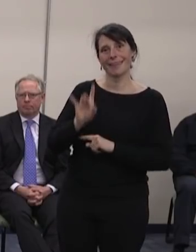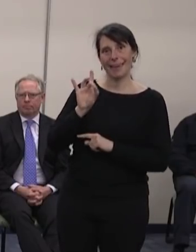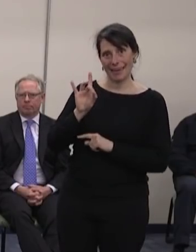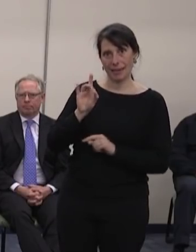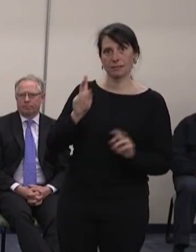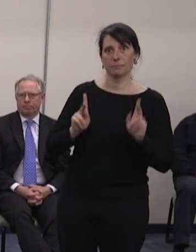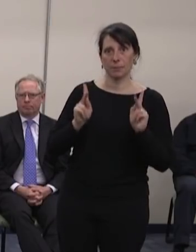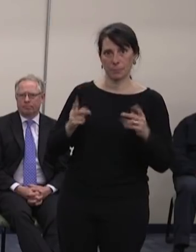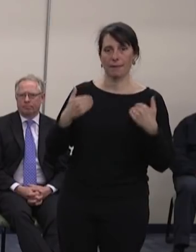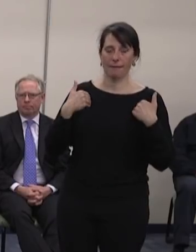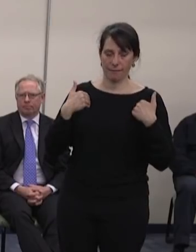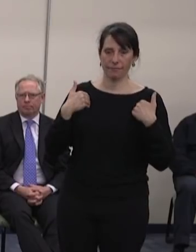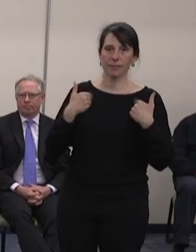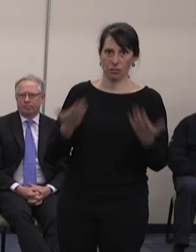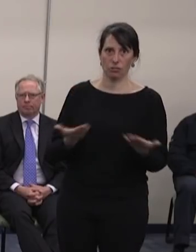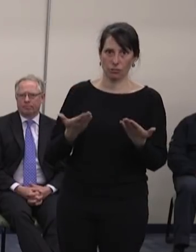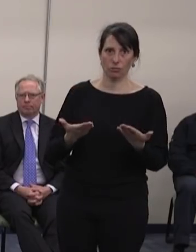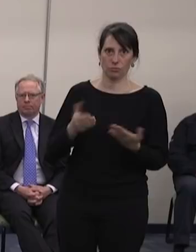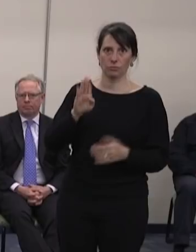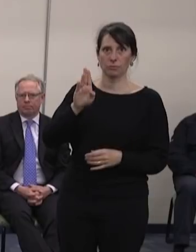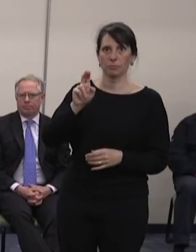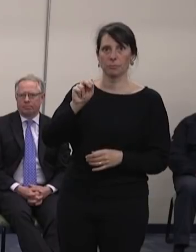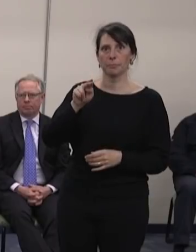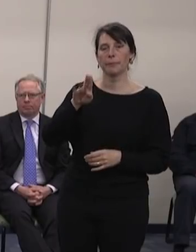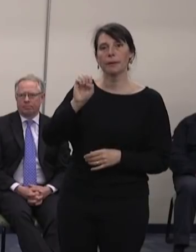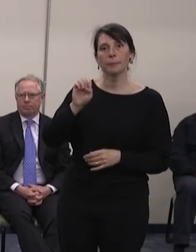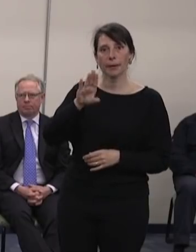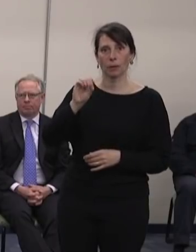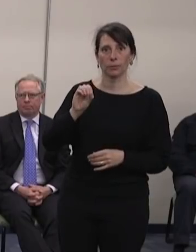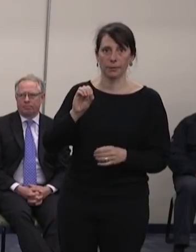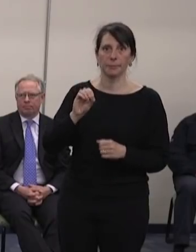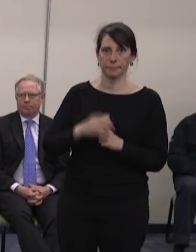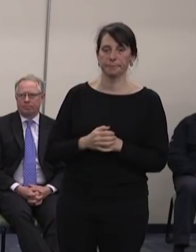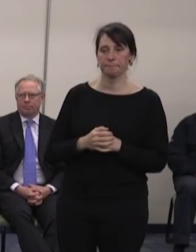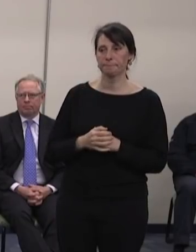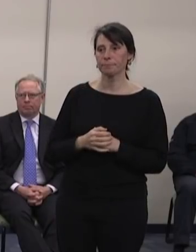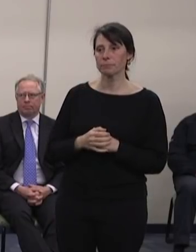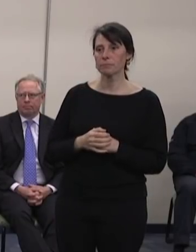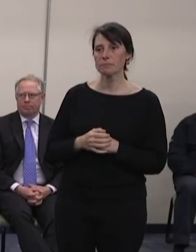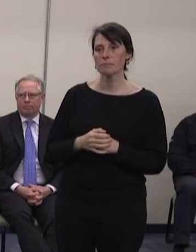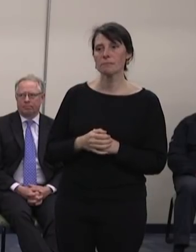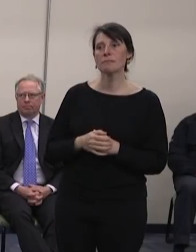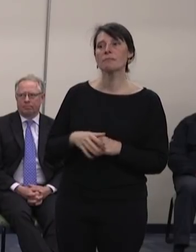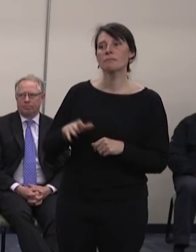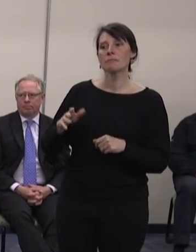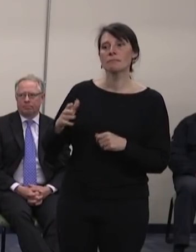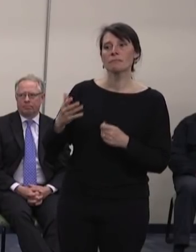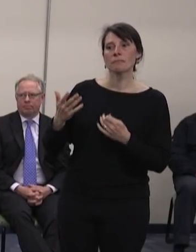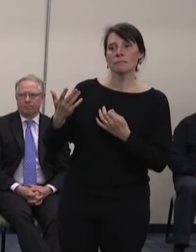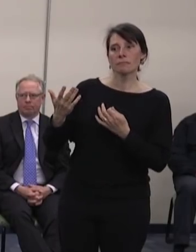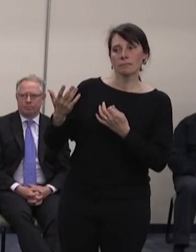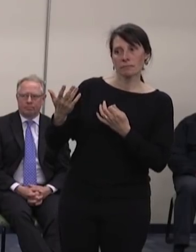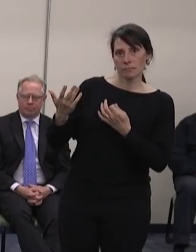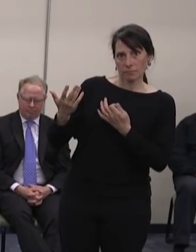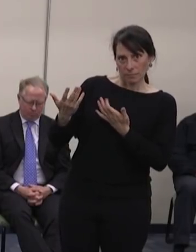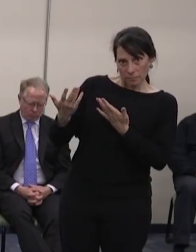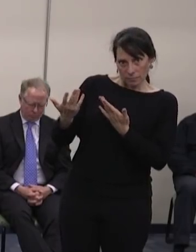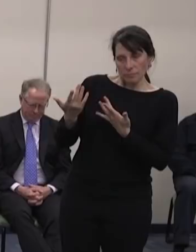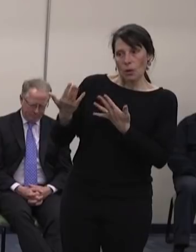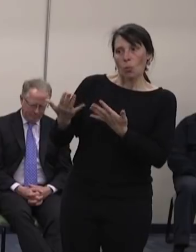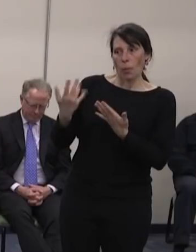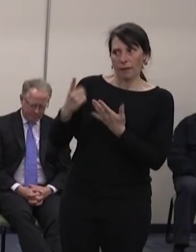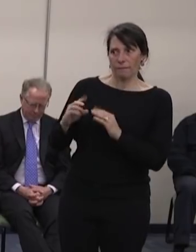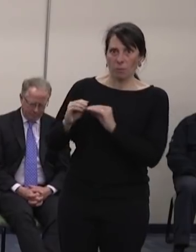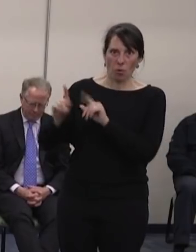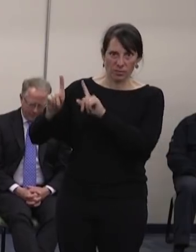of COVID-19 in Buncombe County residents. As additional lab results from tests performed by local